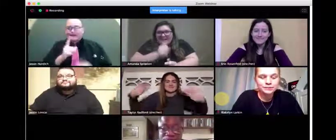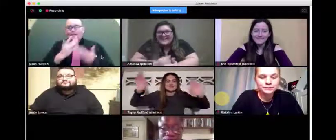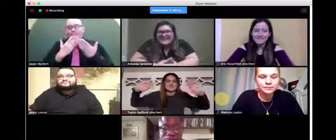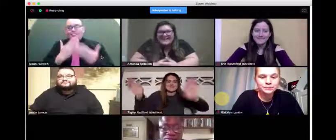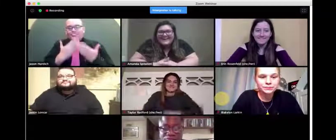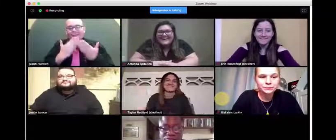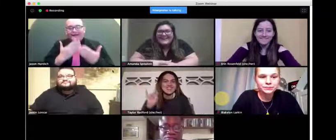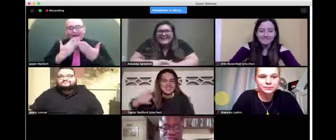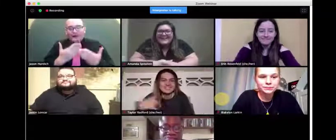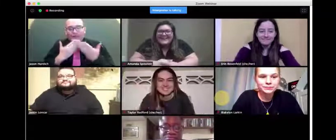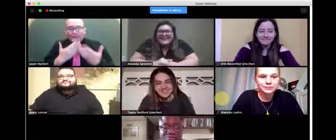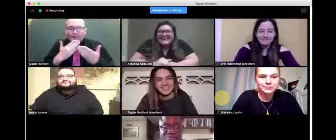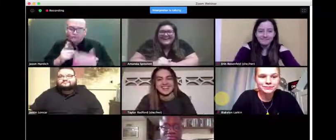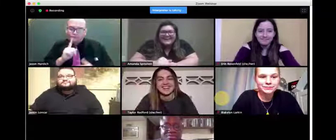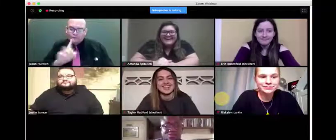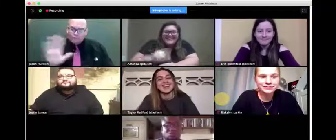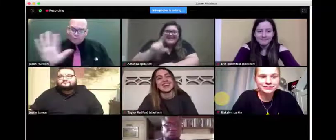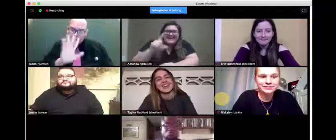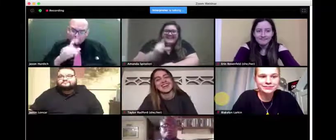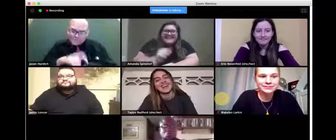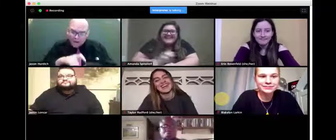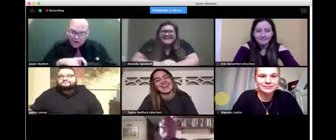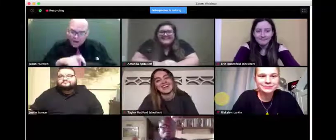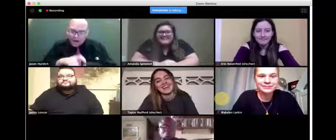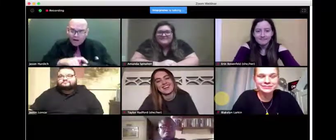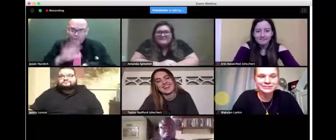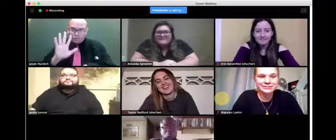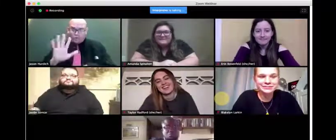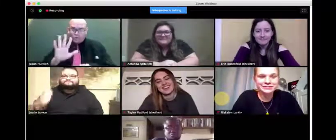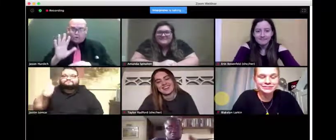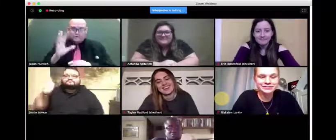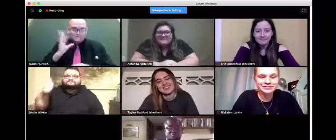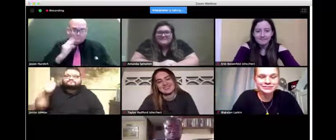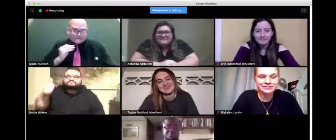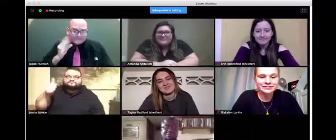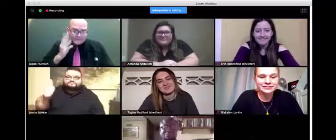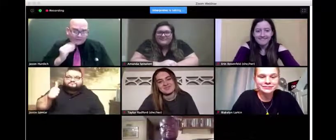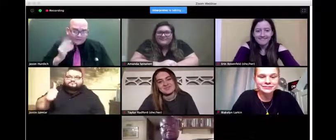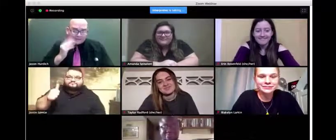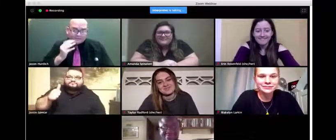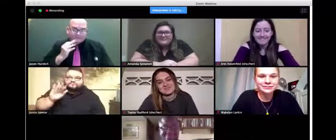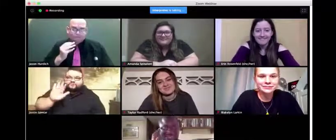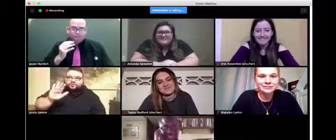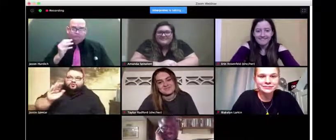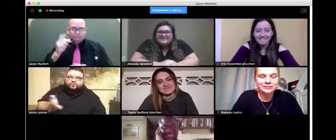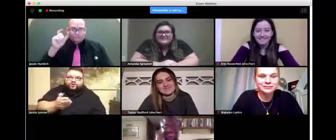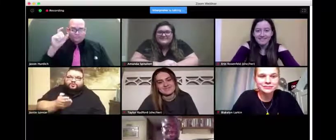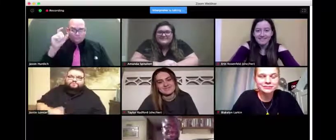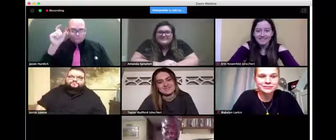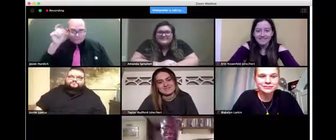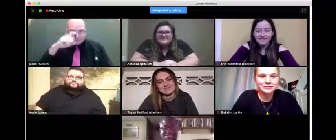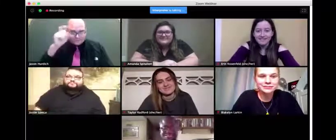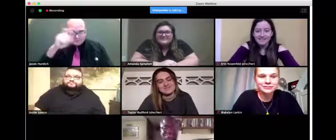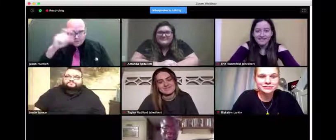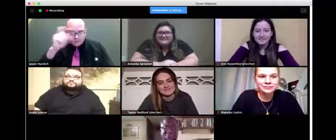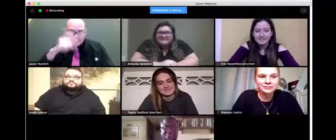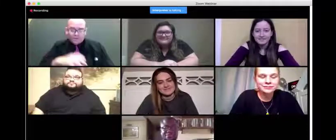for sharing your experiences, for your wisdom, for your thoughts. It's been wonderful. And